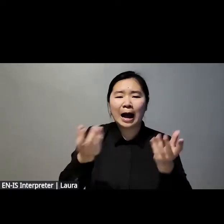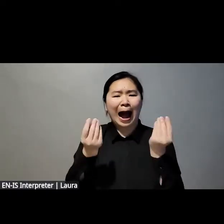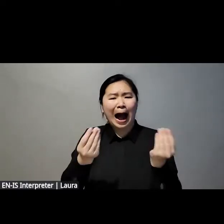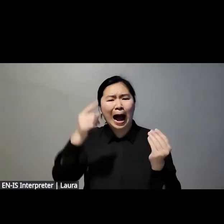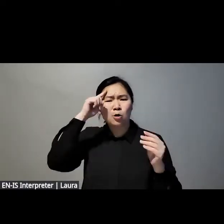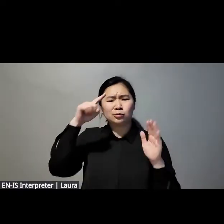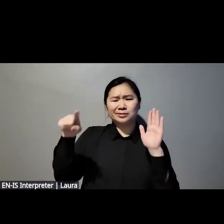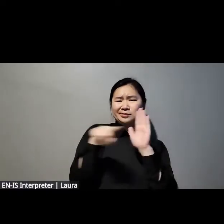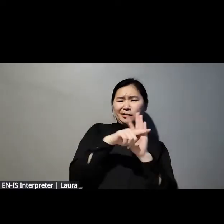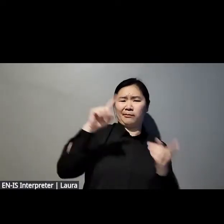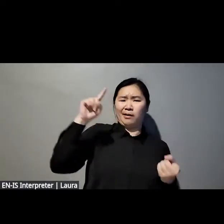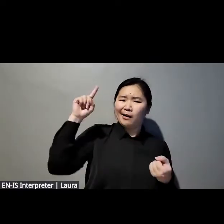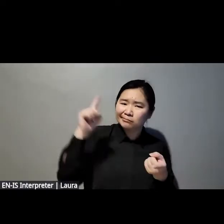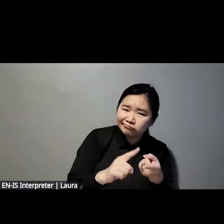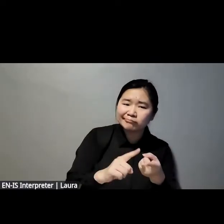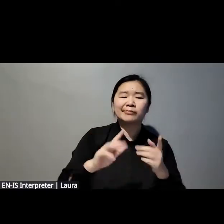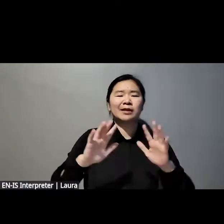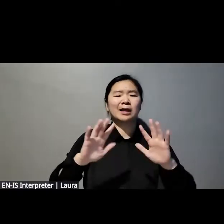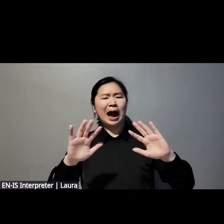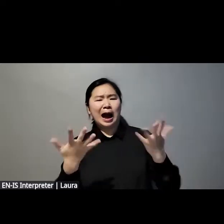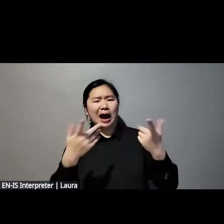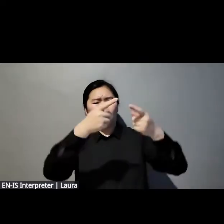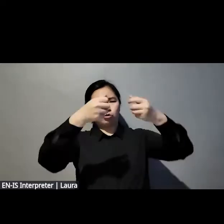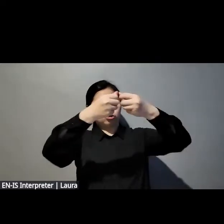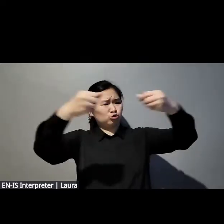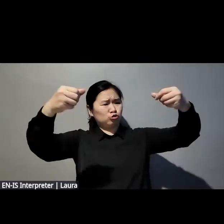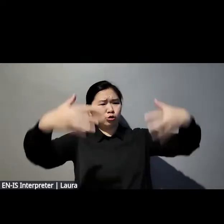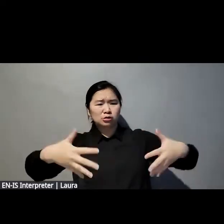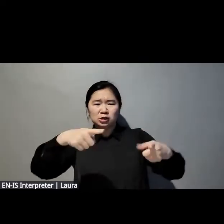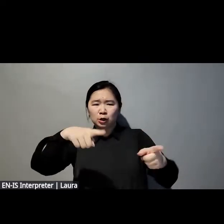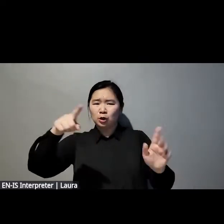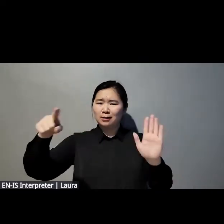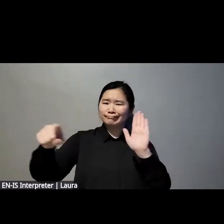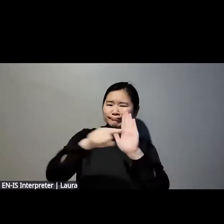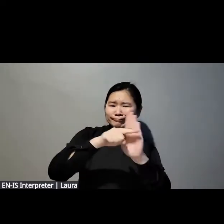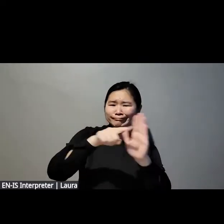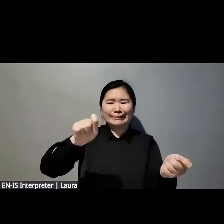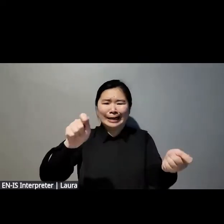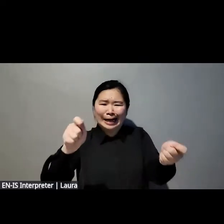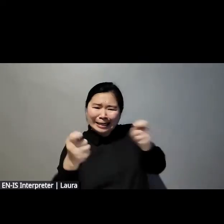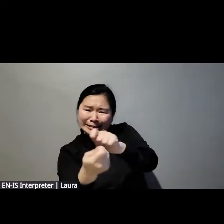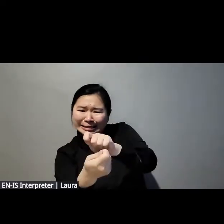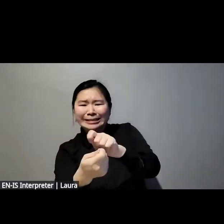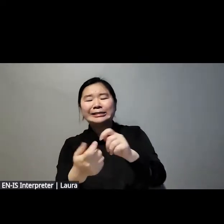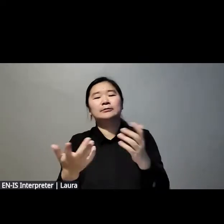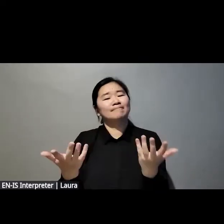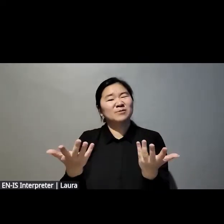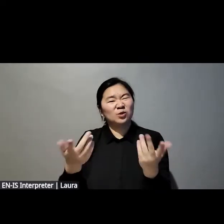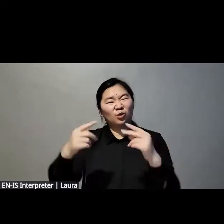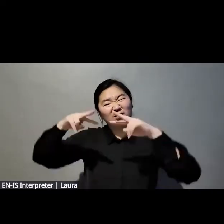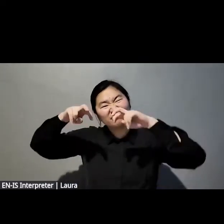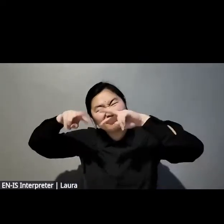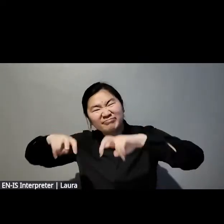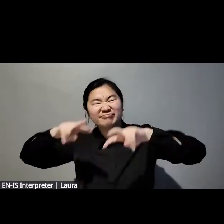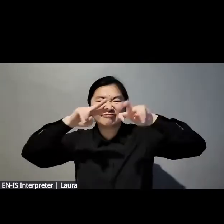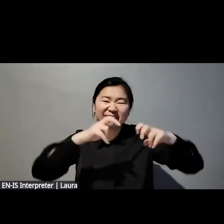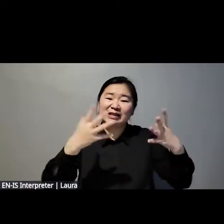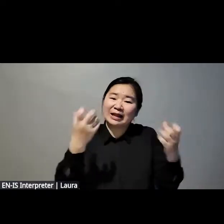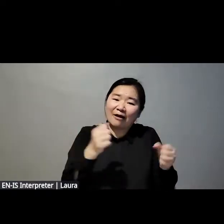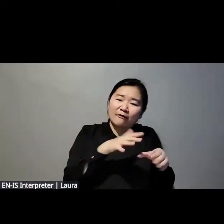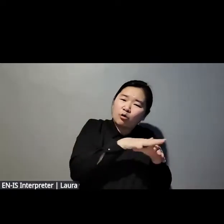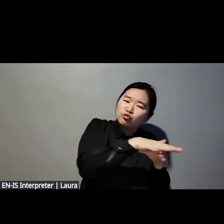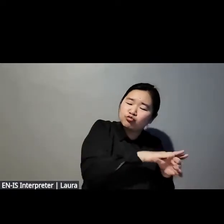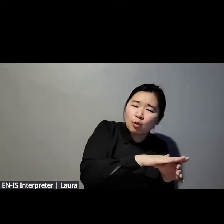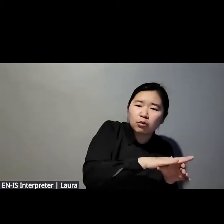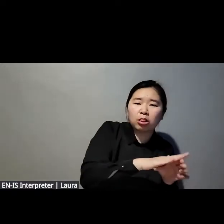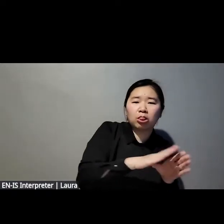but there is more of information in the paper, and I will encourage all of us to go through it and read so that we